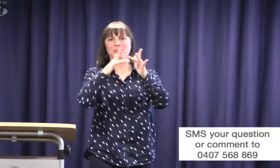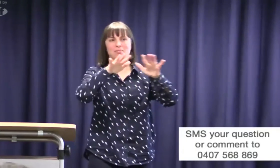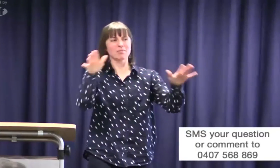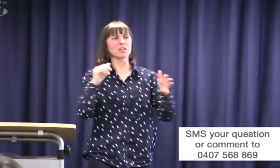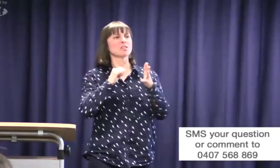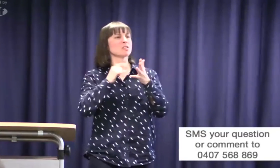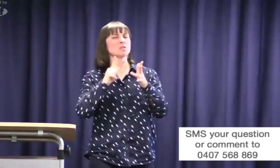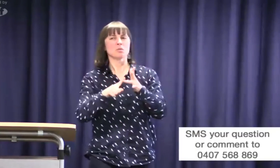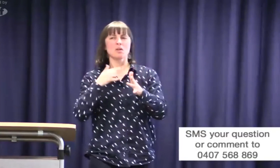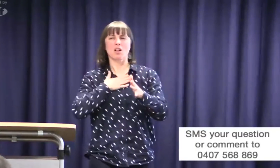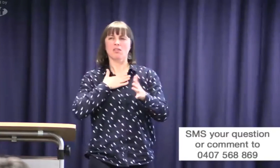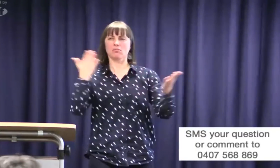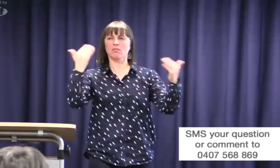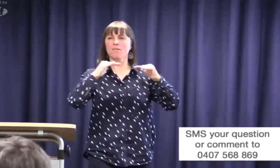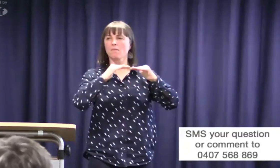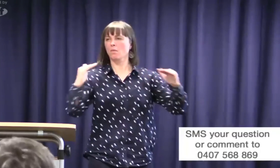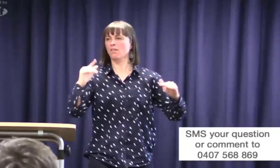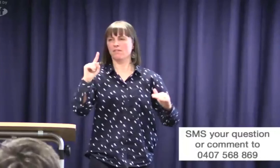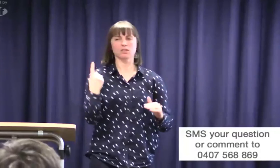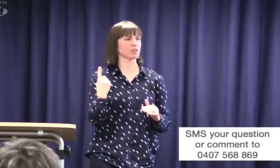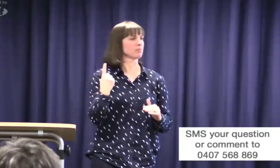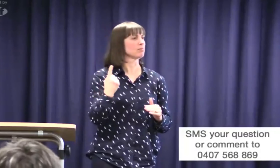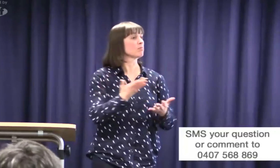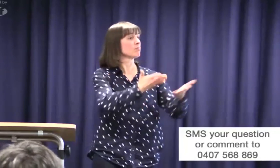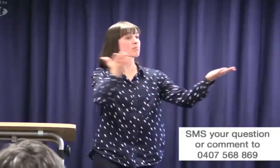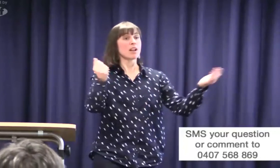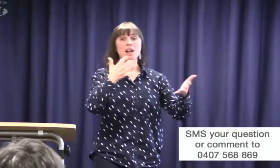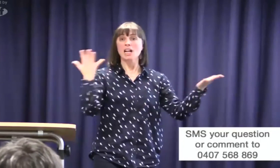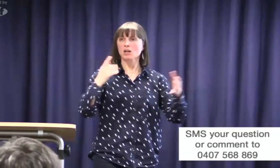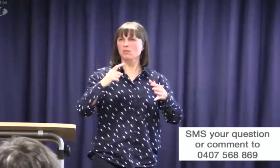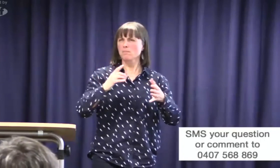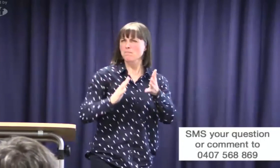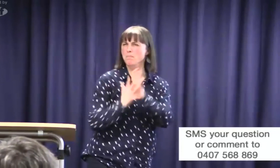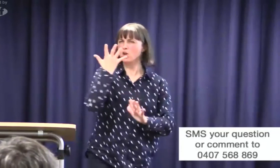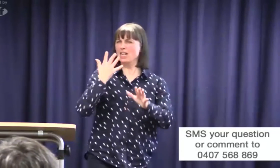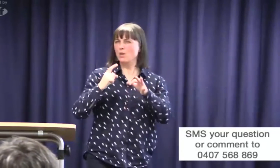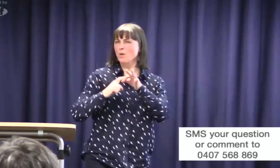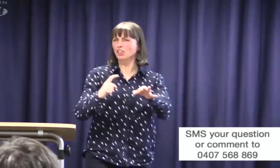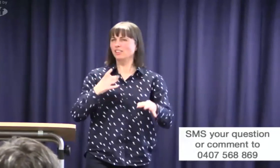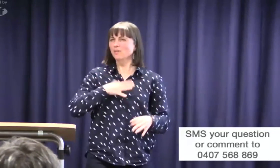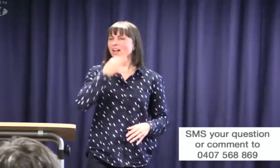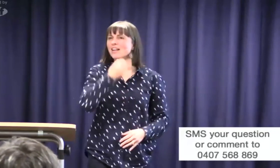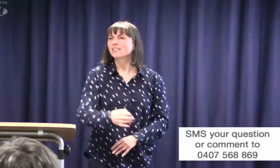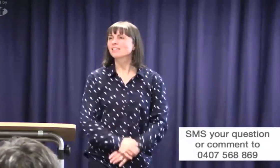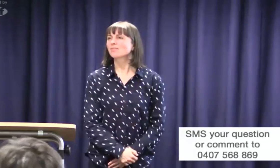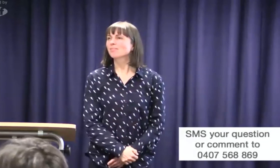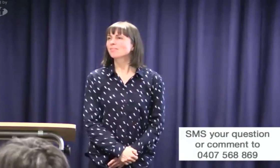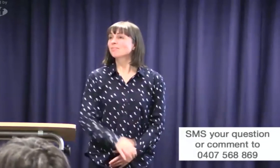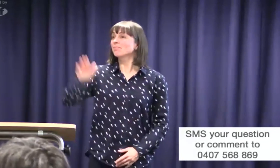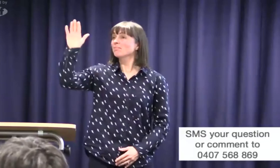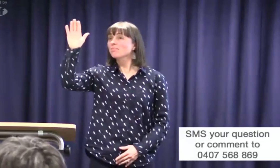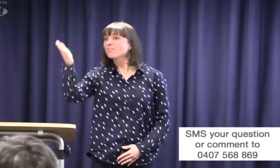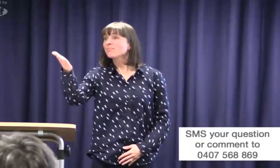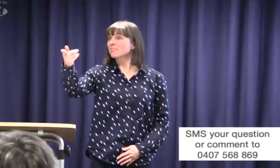So we've got plenty of questions, like I mentioned earlier. So I'd like to address the